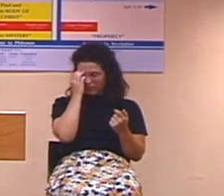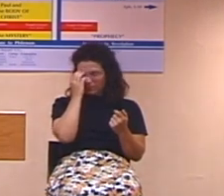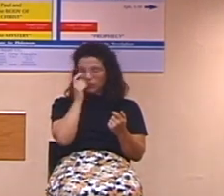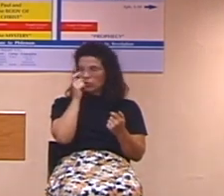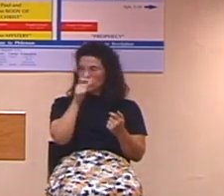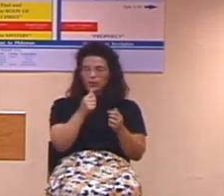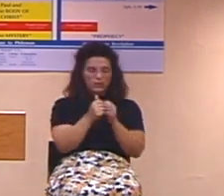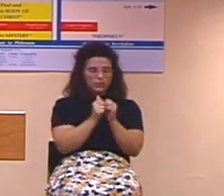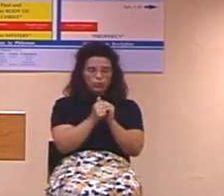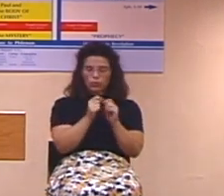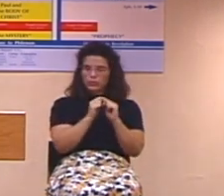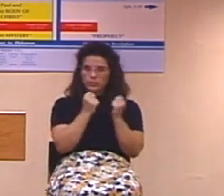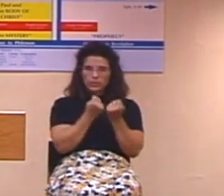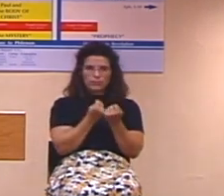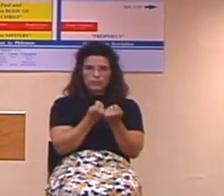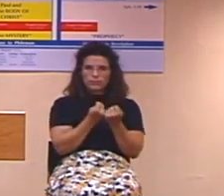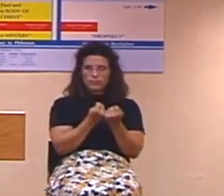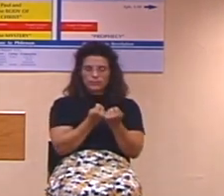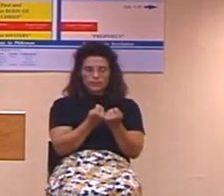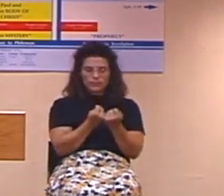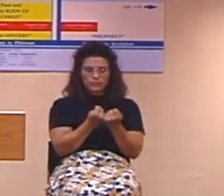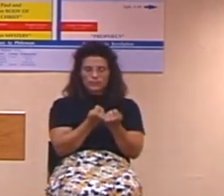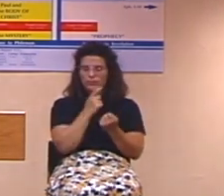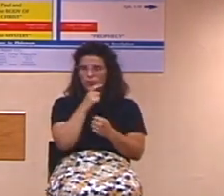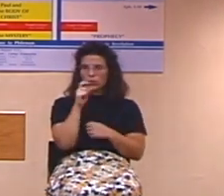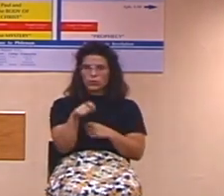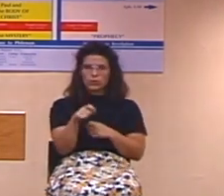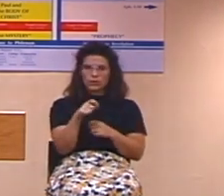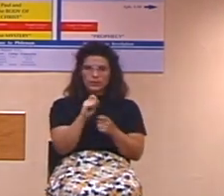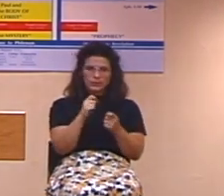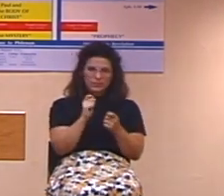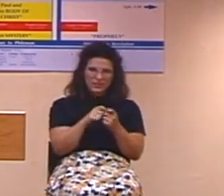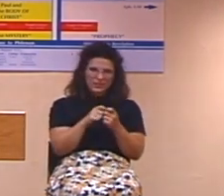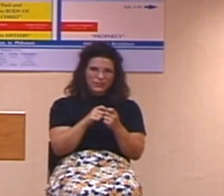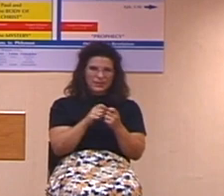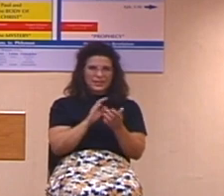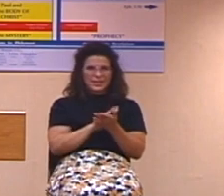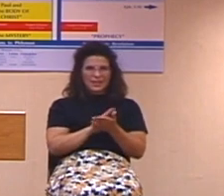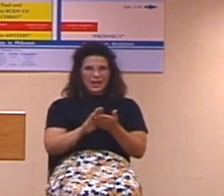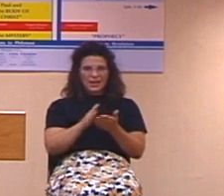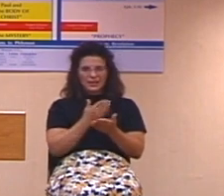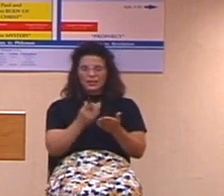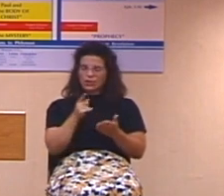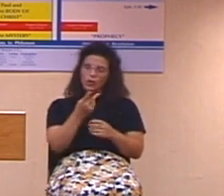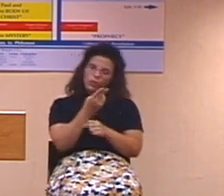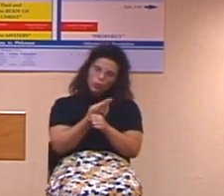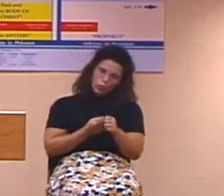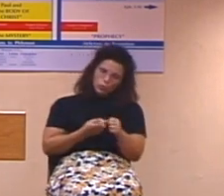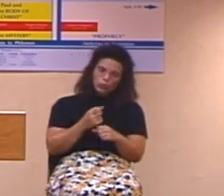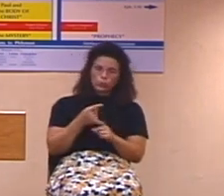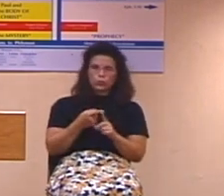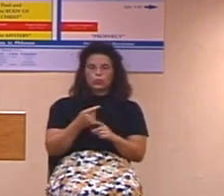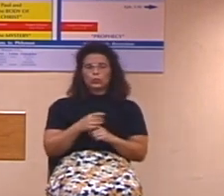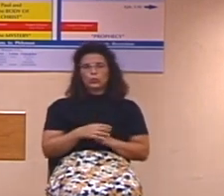You don't need a sports team. You didn't need certain luxuries that you got used to.